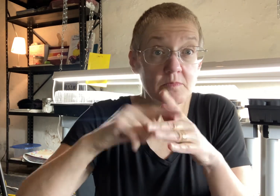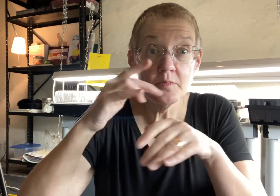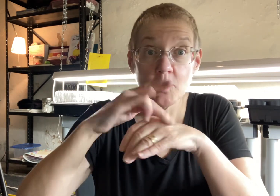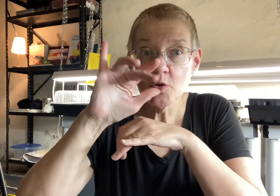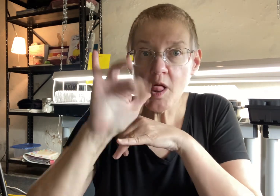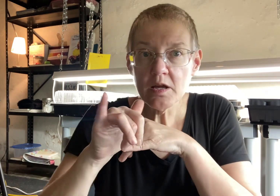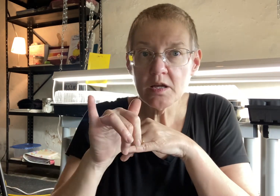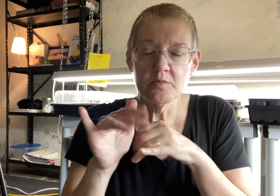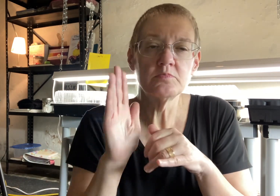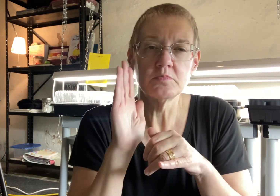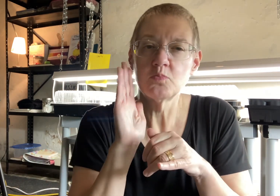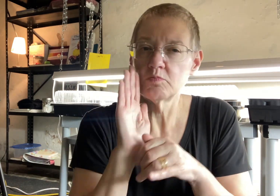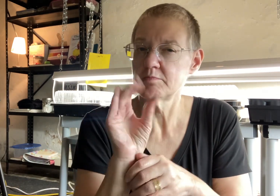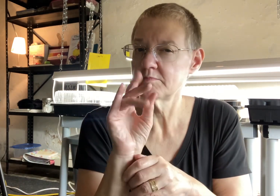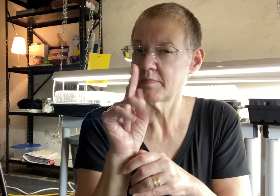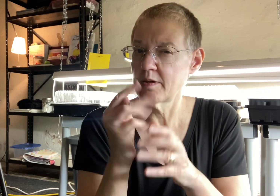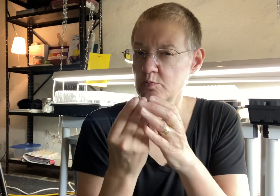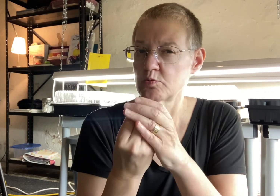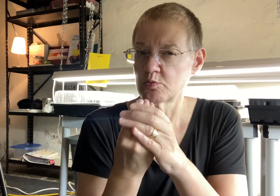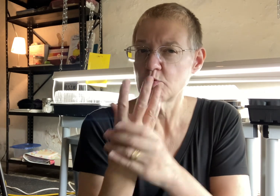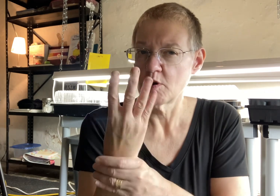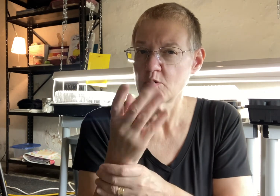But if you start them earlier than that, you're going to want to